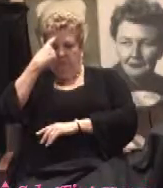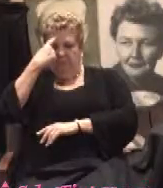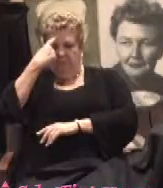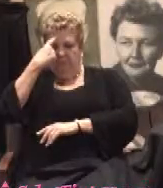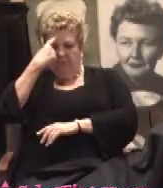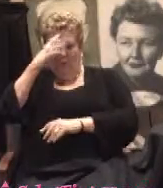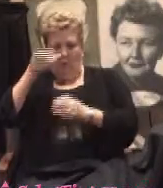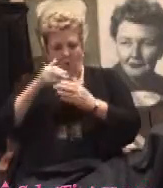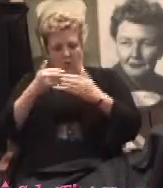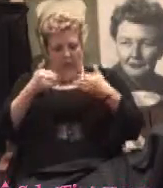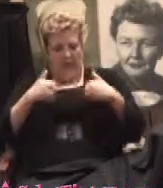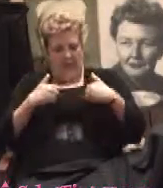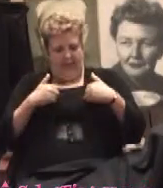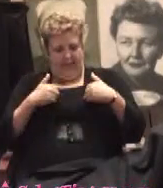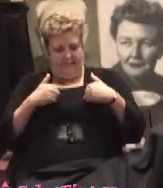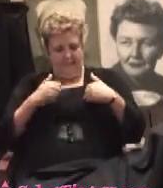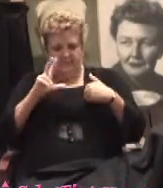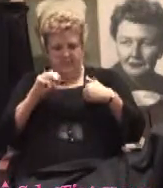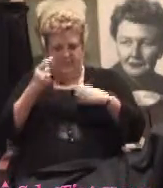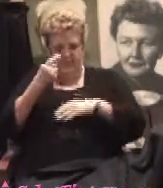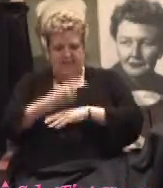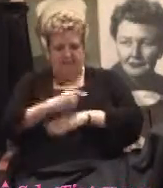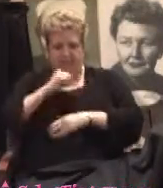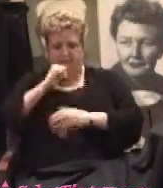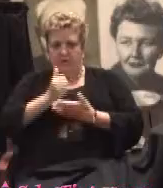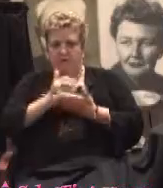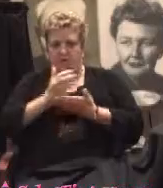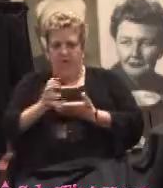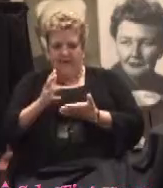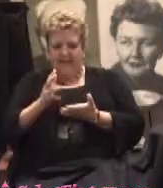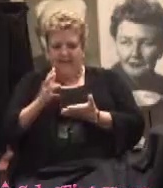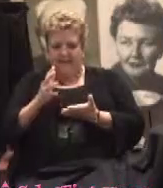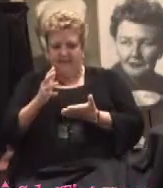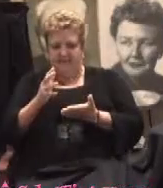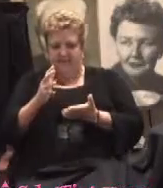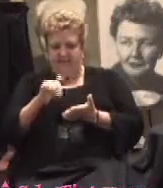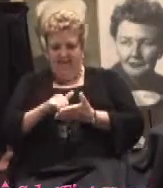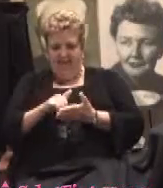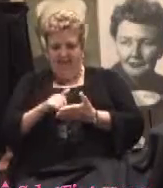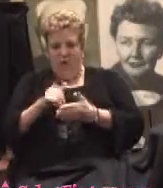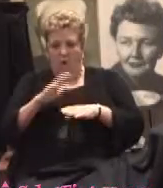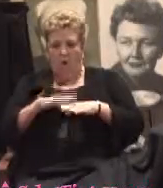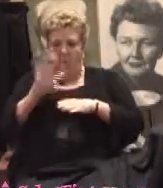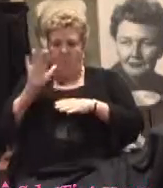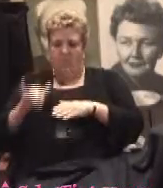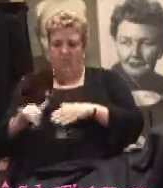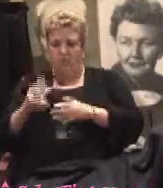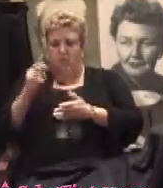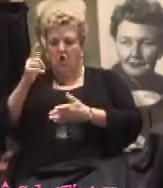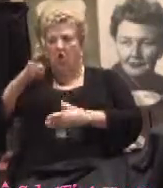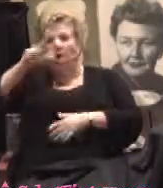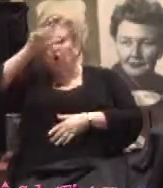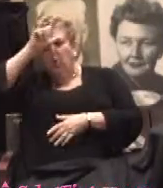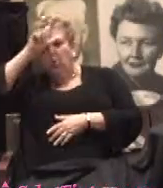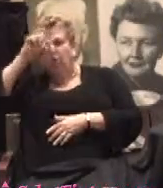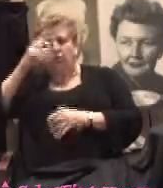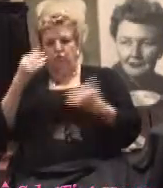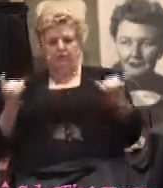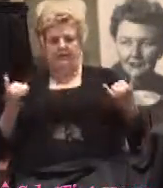30 days. I'm not going to waste it on these losers today. That's the thing that flashed in my head. I